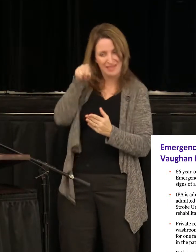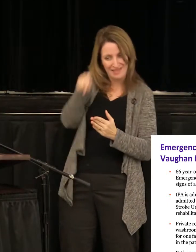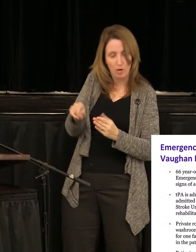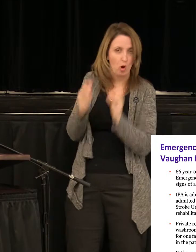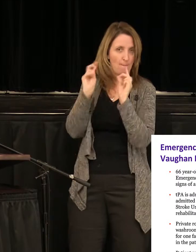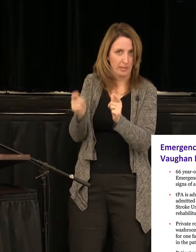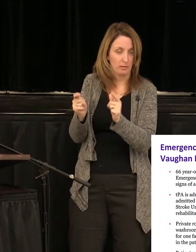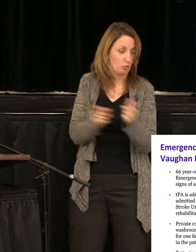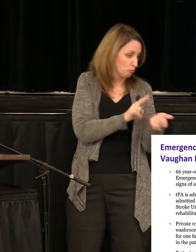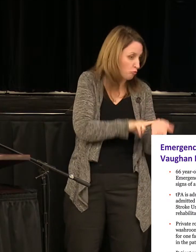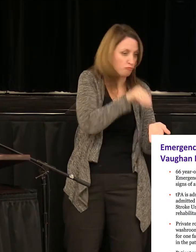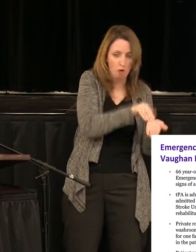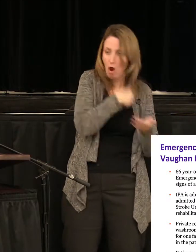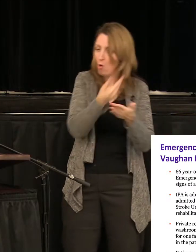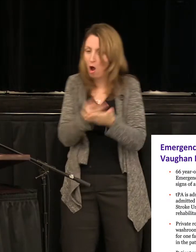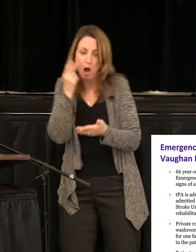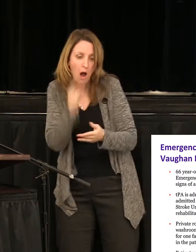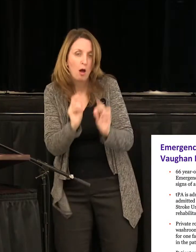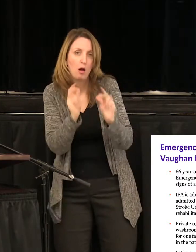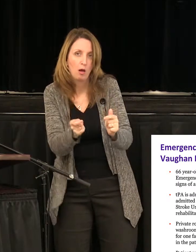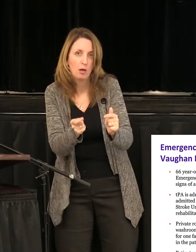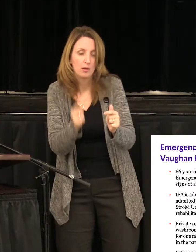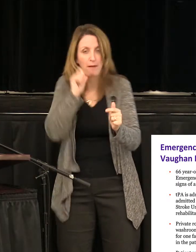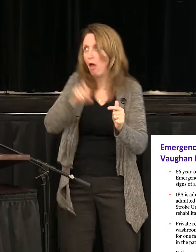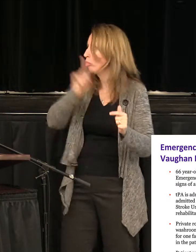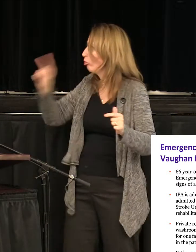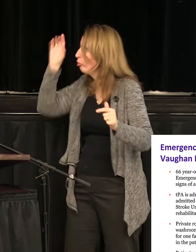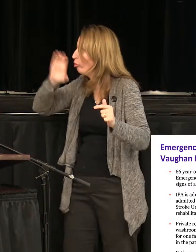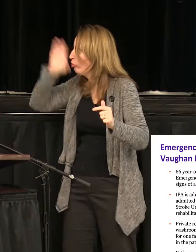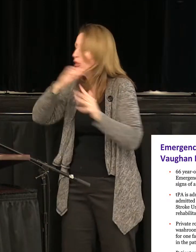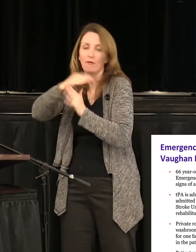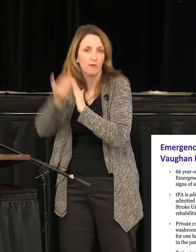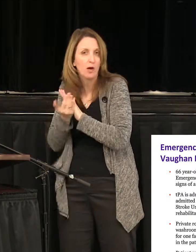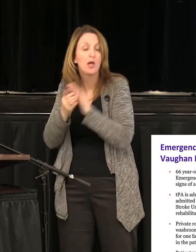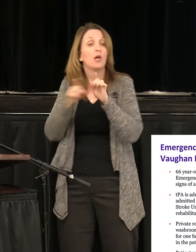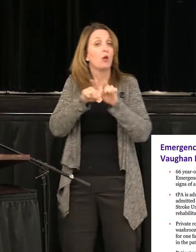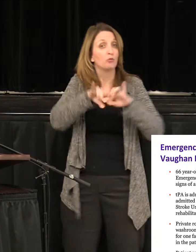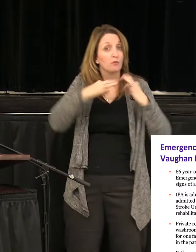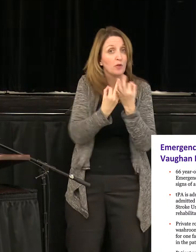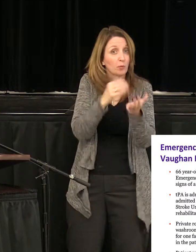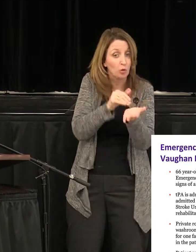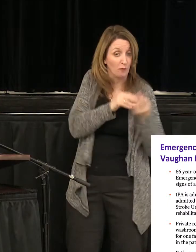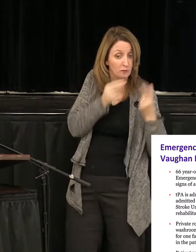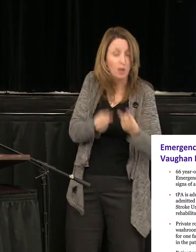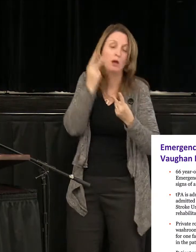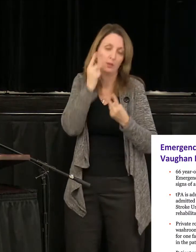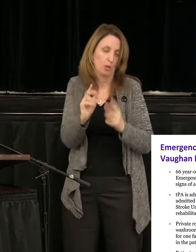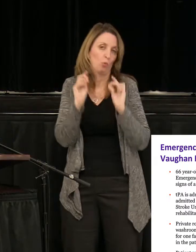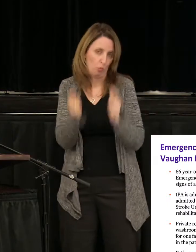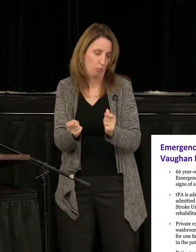instantly available to others in the organization, as well as to community sites such as family doctors will be able to access that information as it's